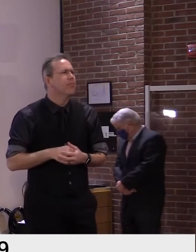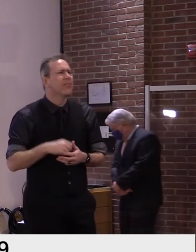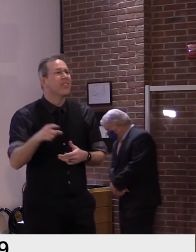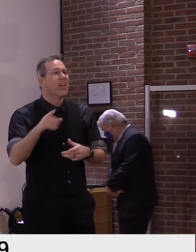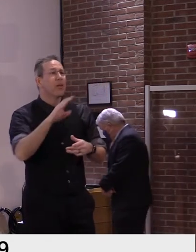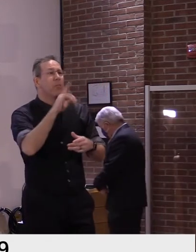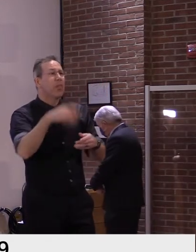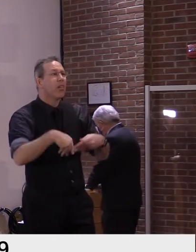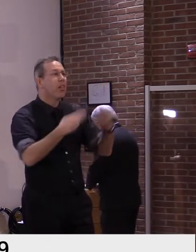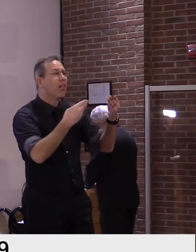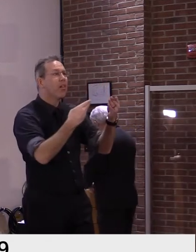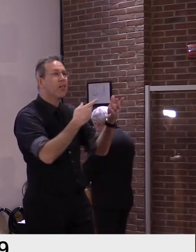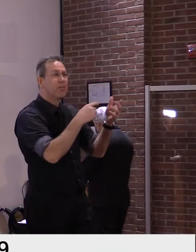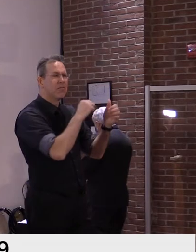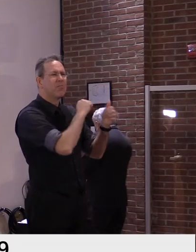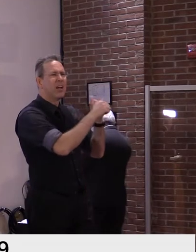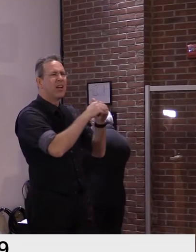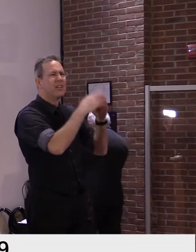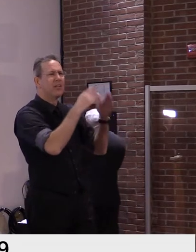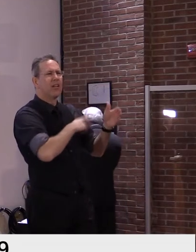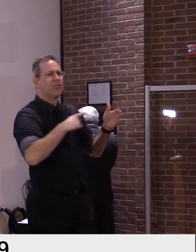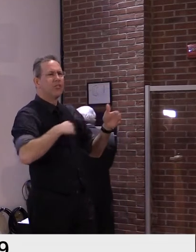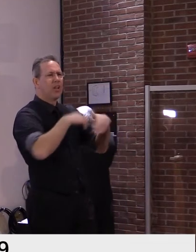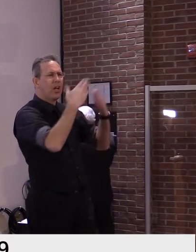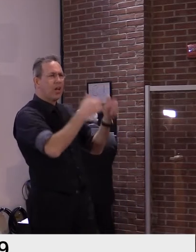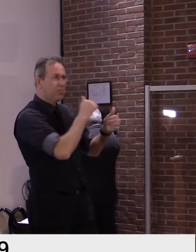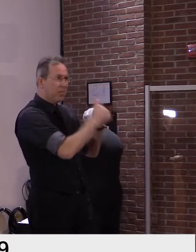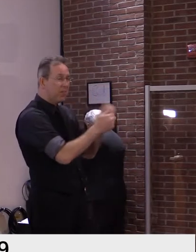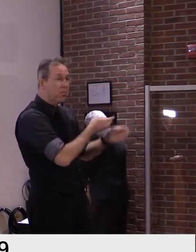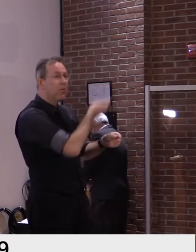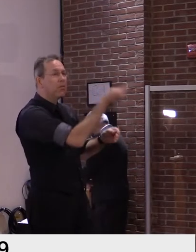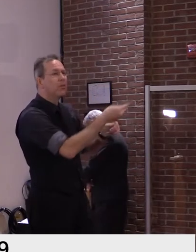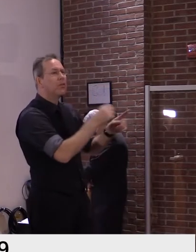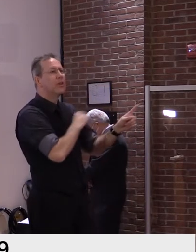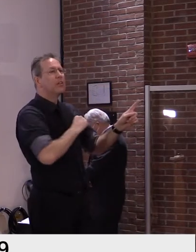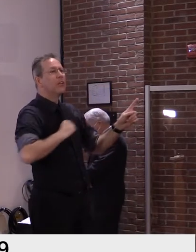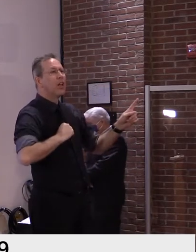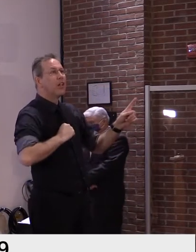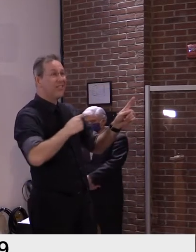taken it up, so there could be some changes along the way.